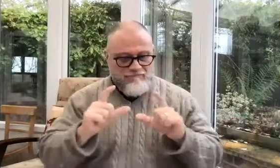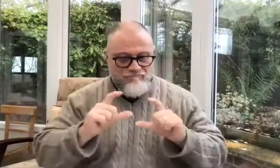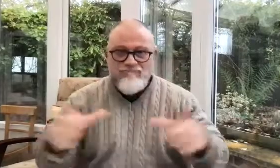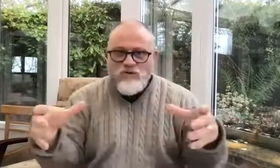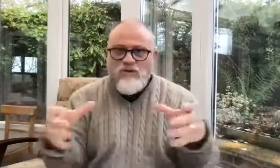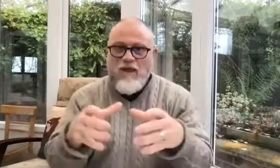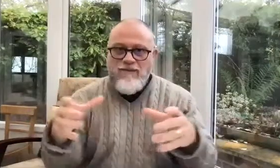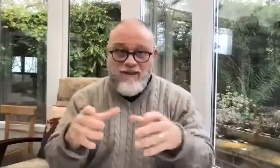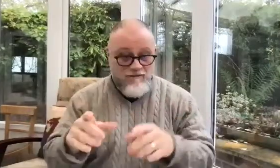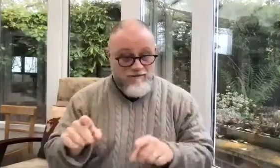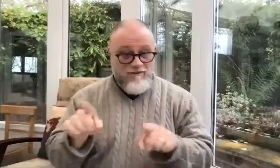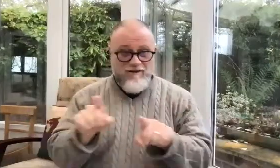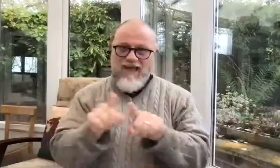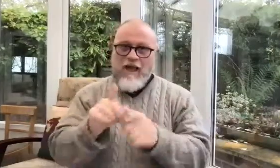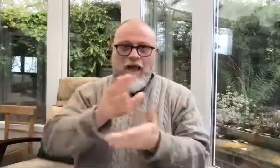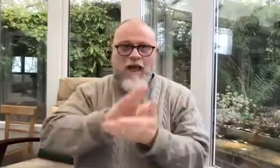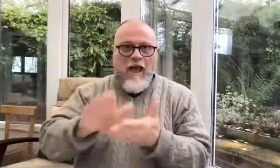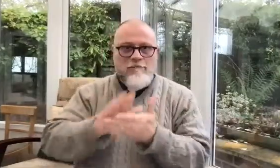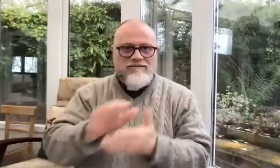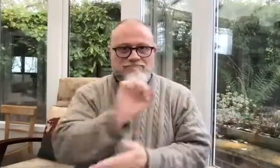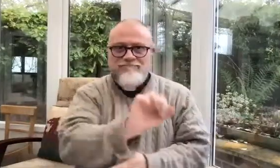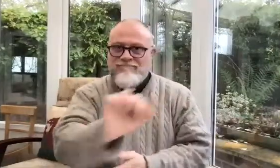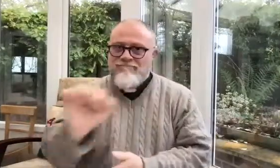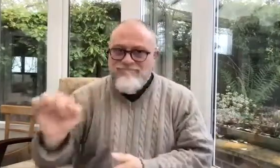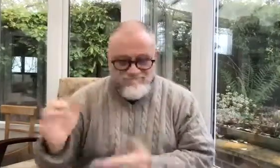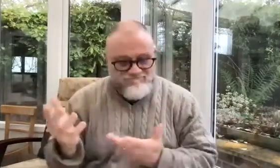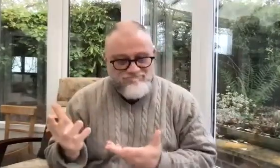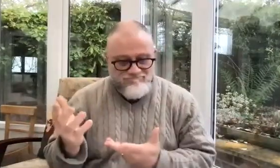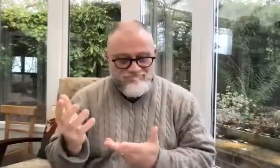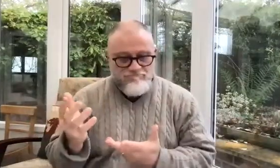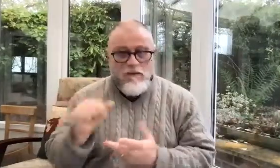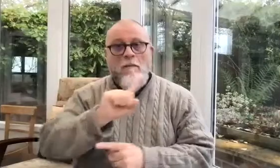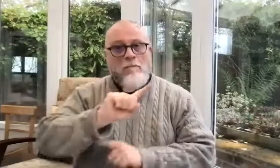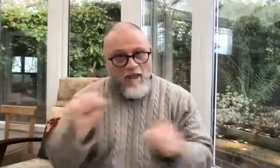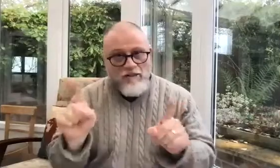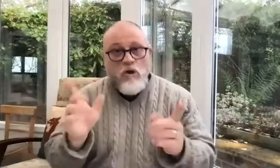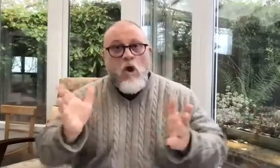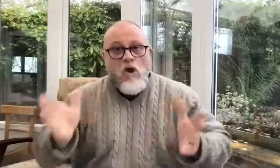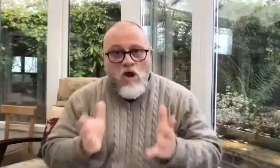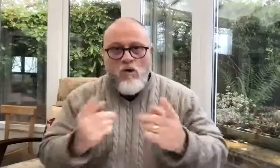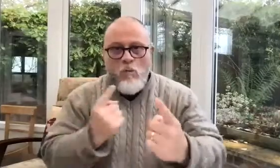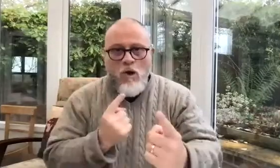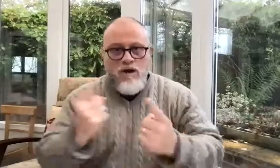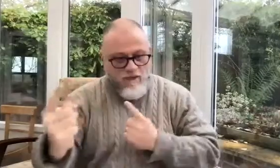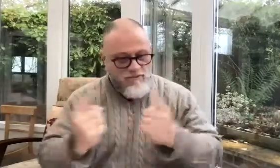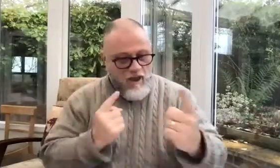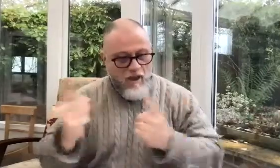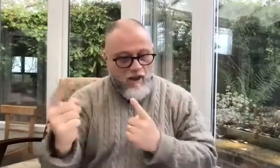not neglecting to meet together, as is the habit of some, but encouraging one